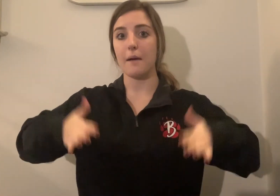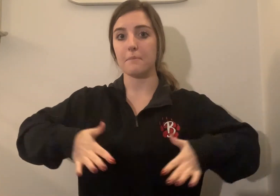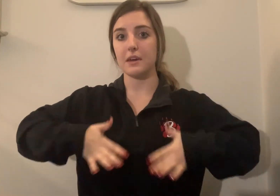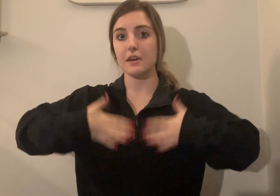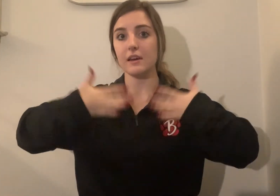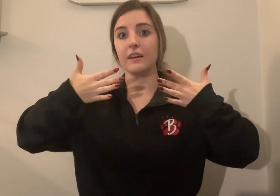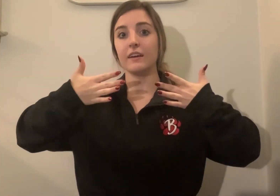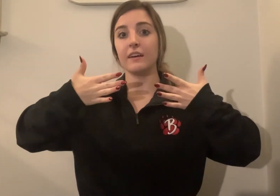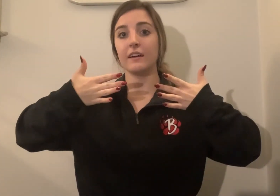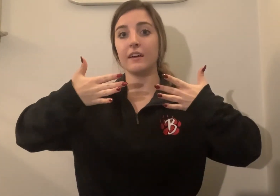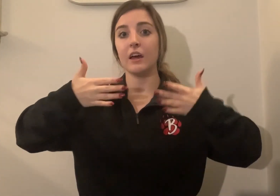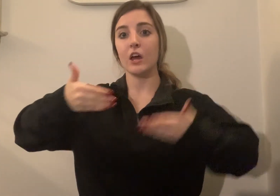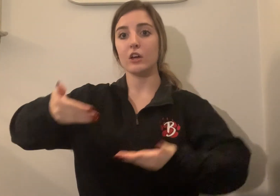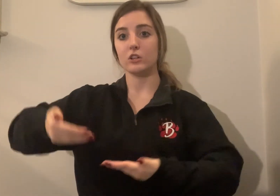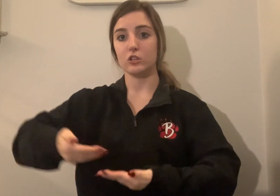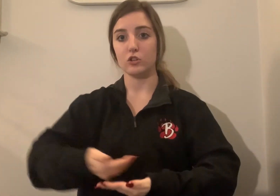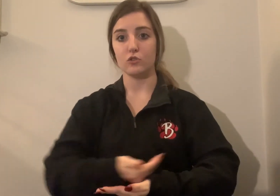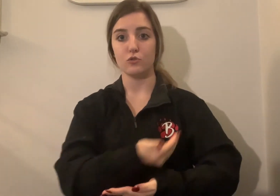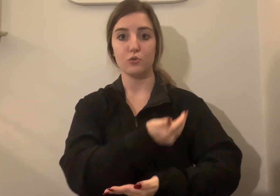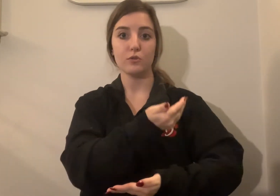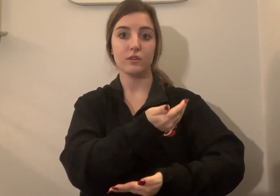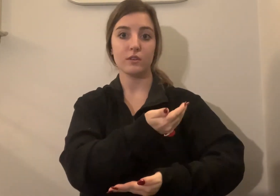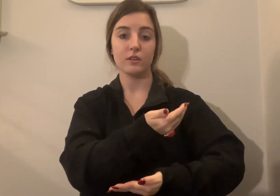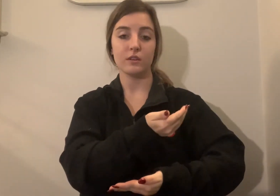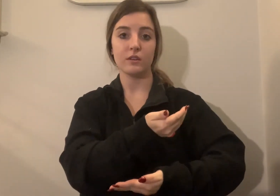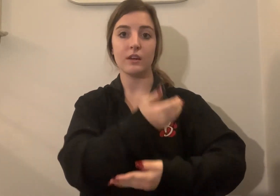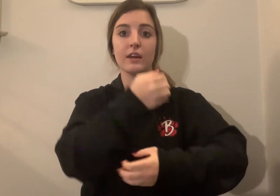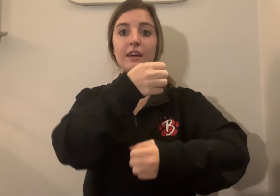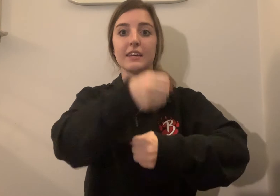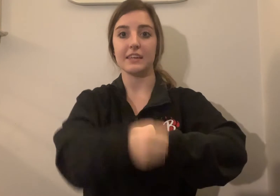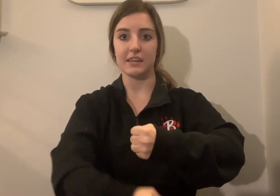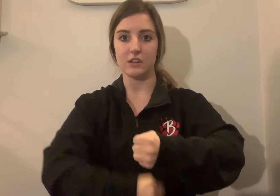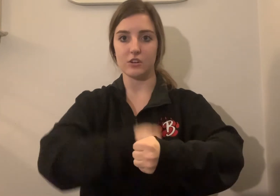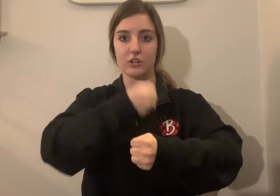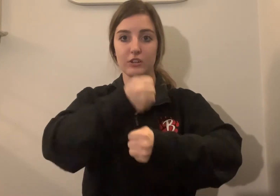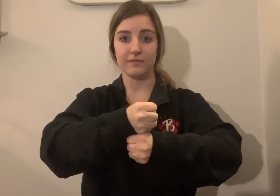Happy new year.